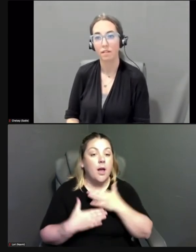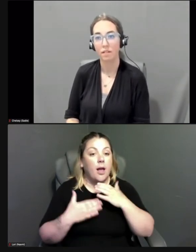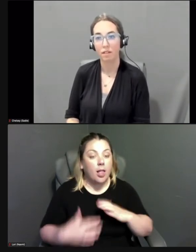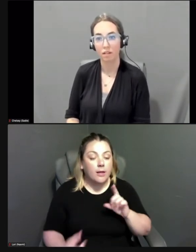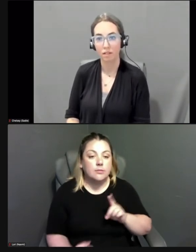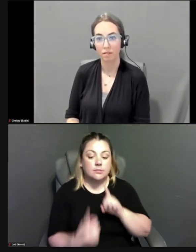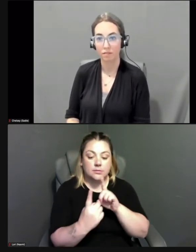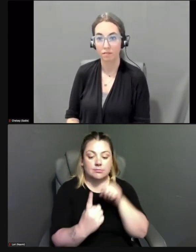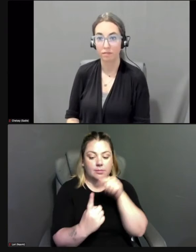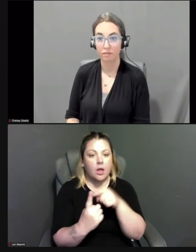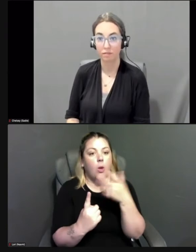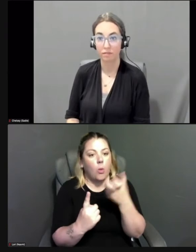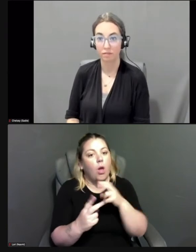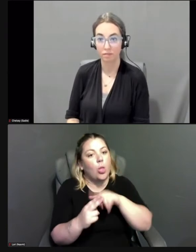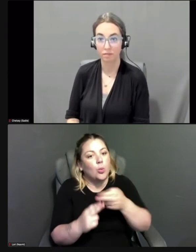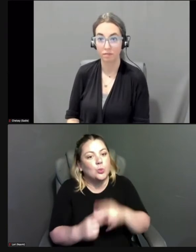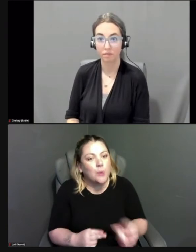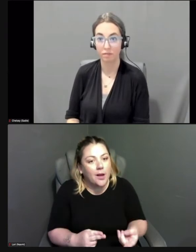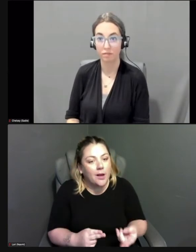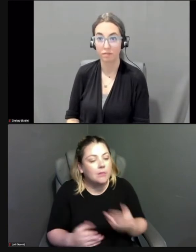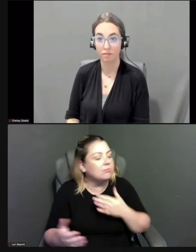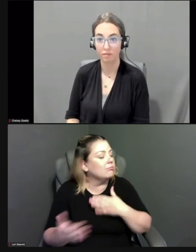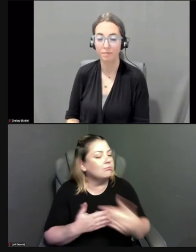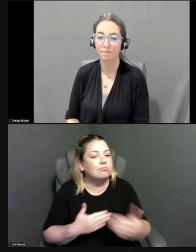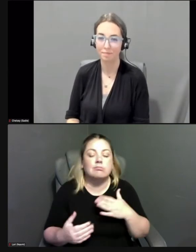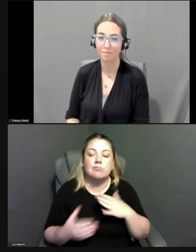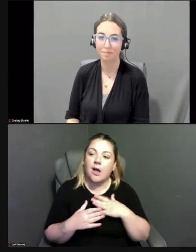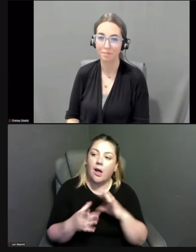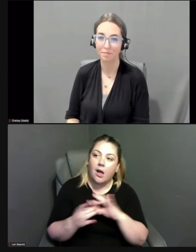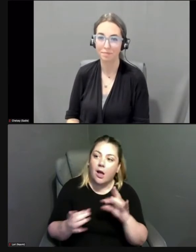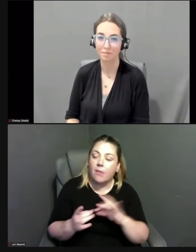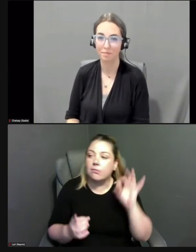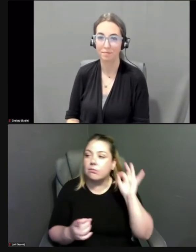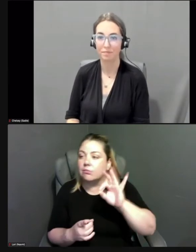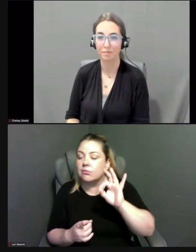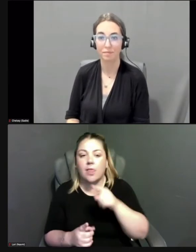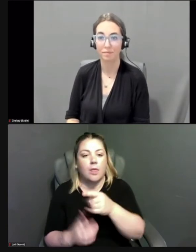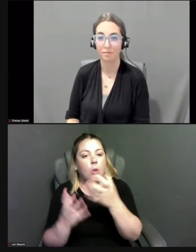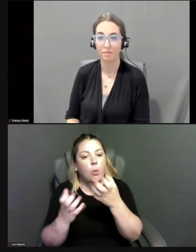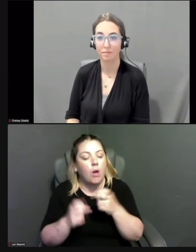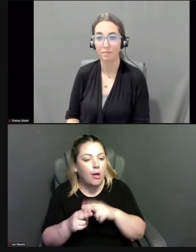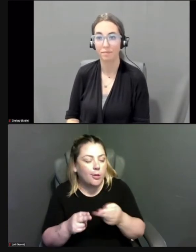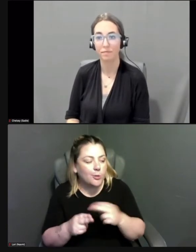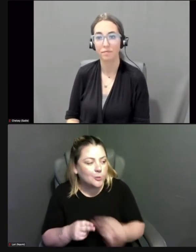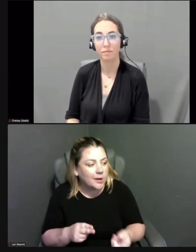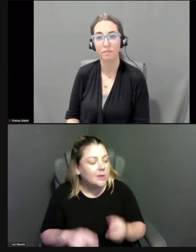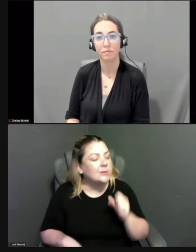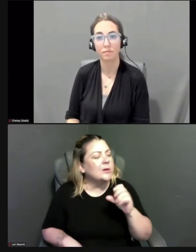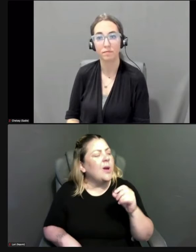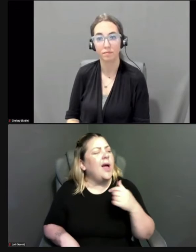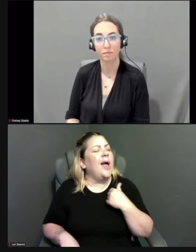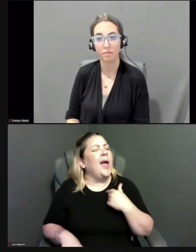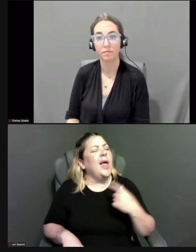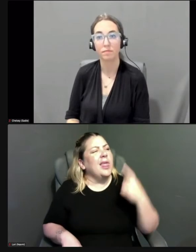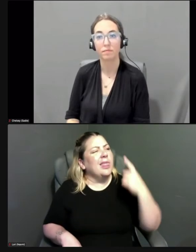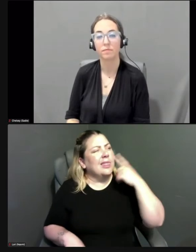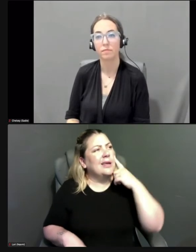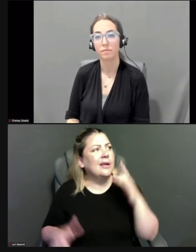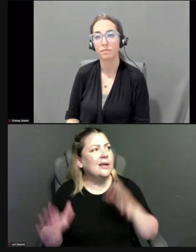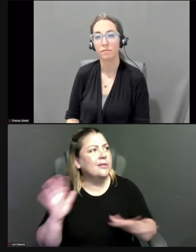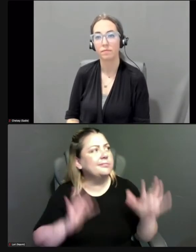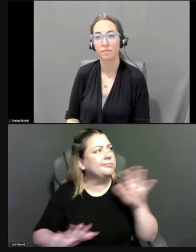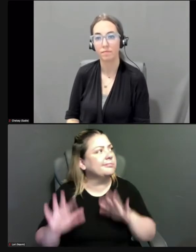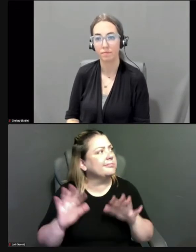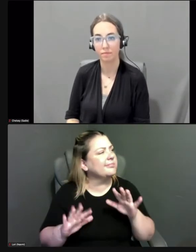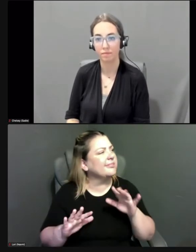weight. So like it was a thing. So I ended up like, I think at some point in this era,